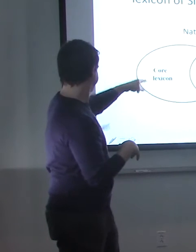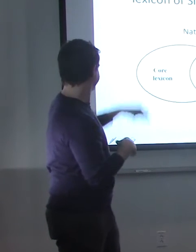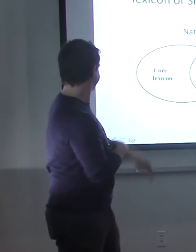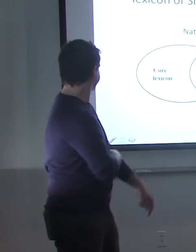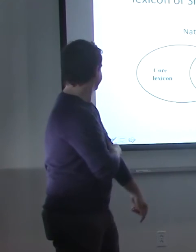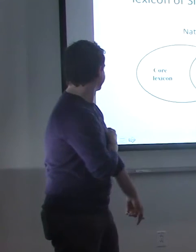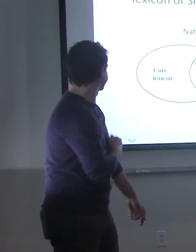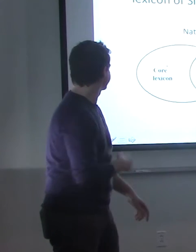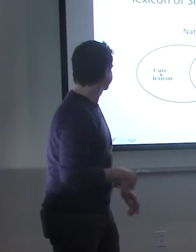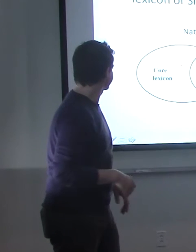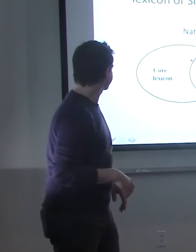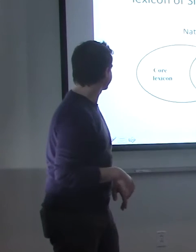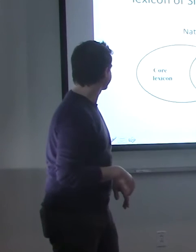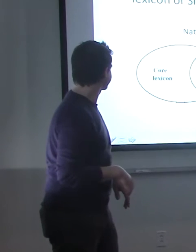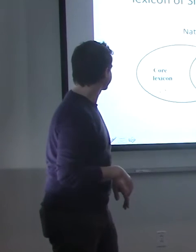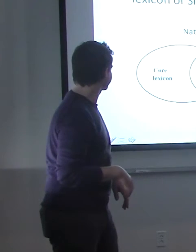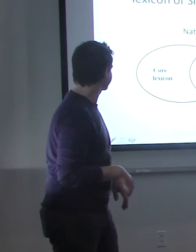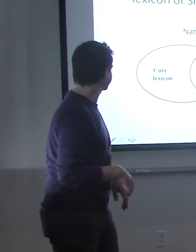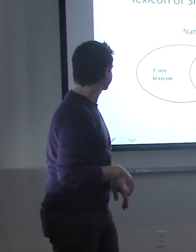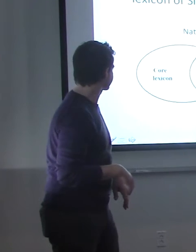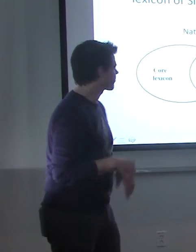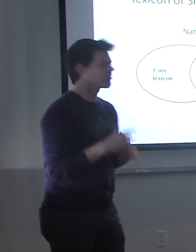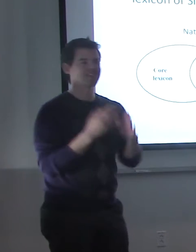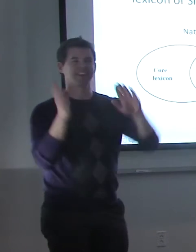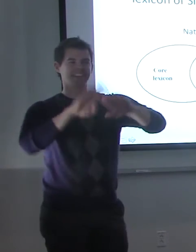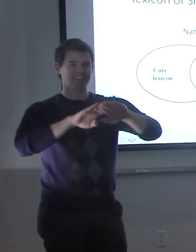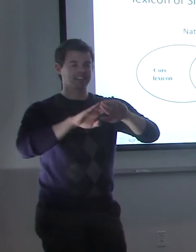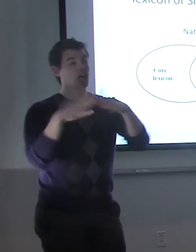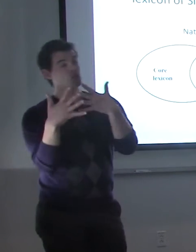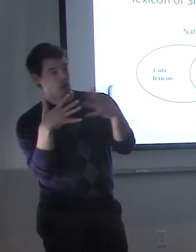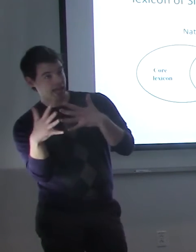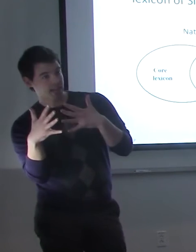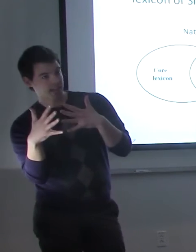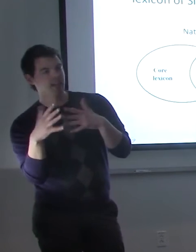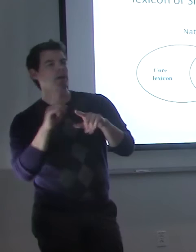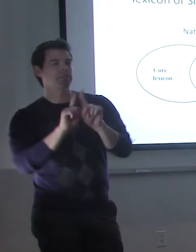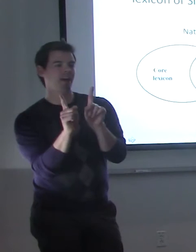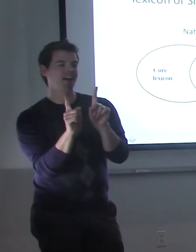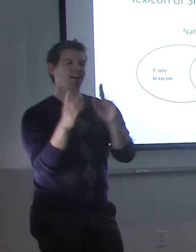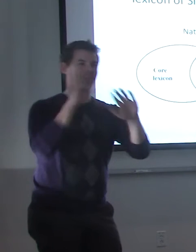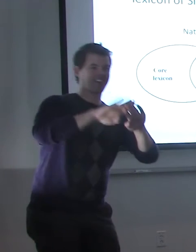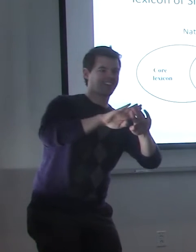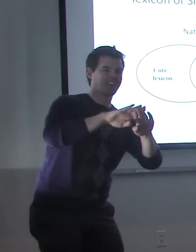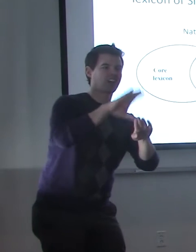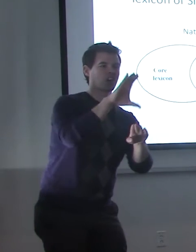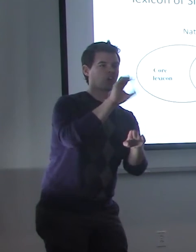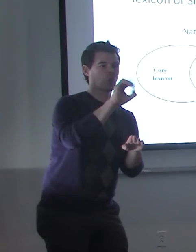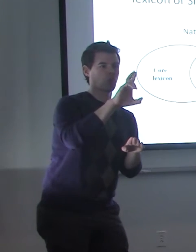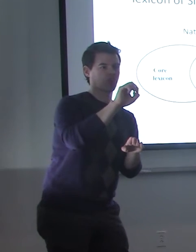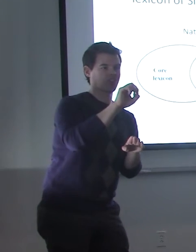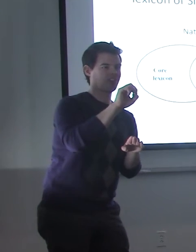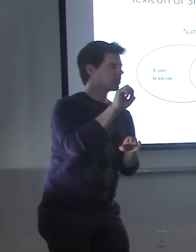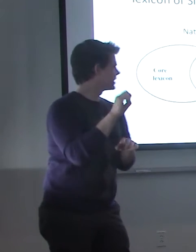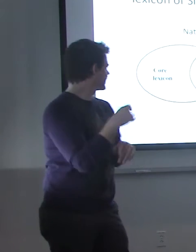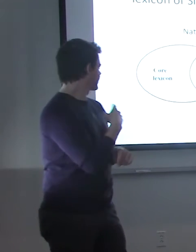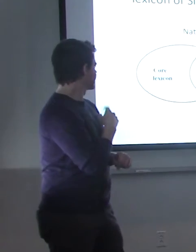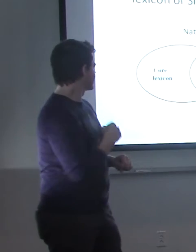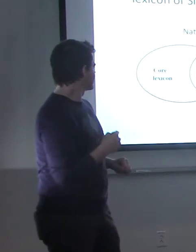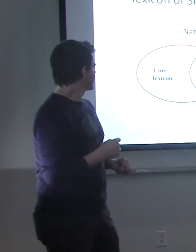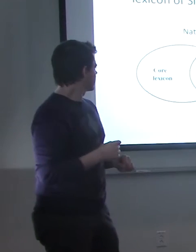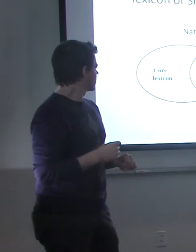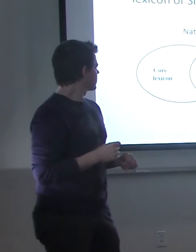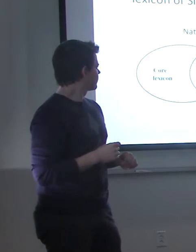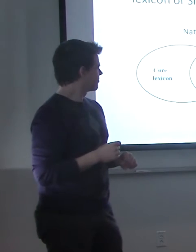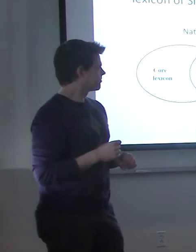you can see it's gray, but it's also overlapping with the core. These forms are, the handshakes